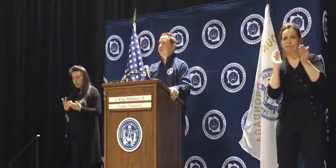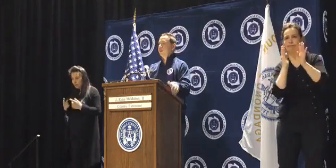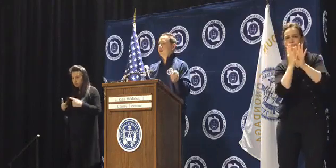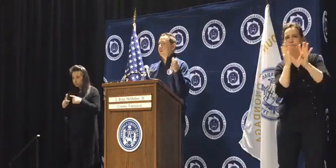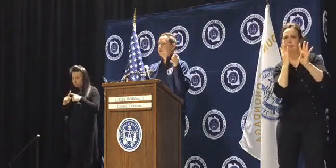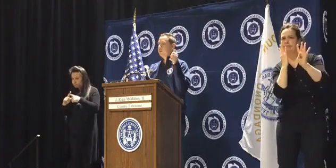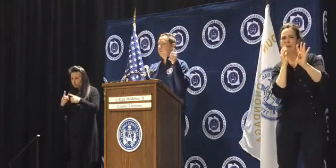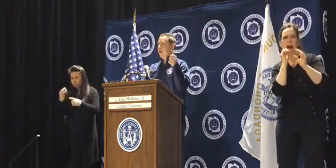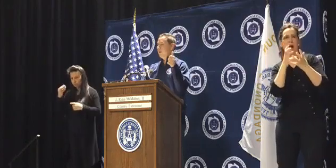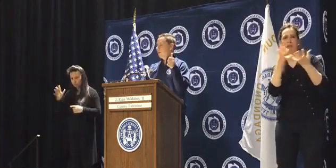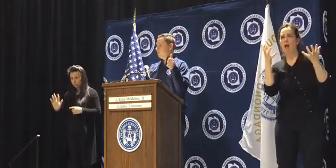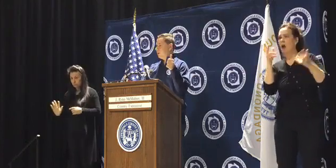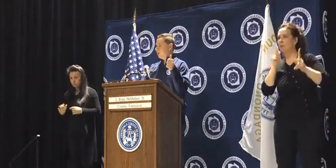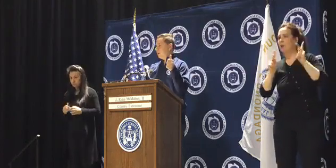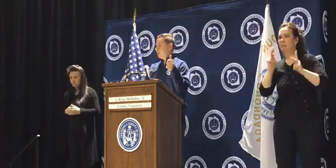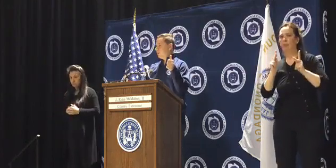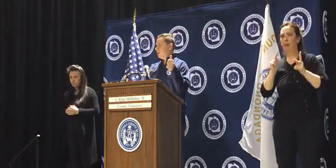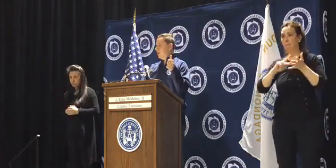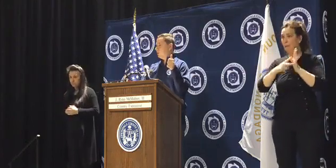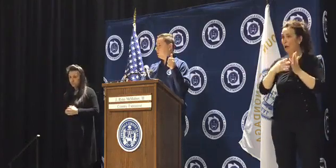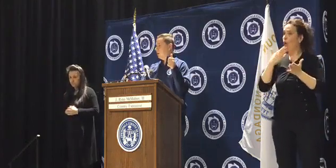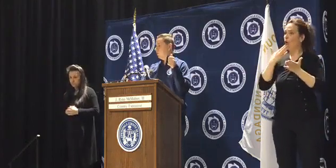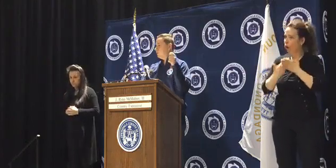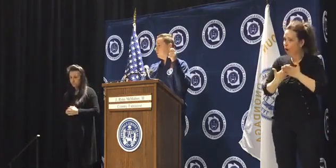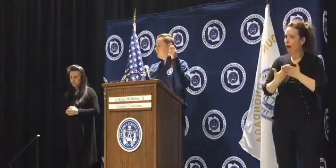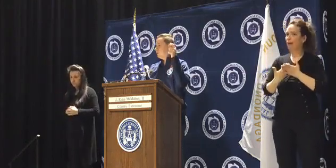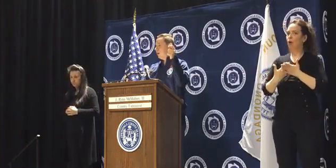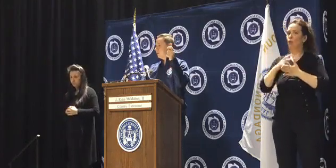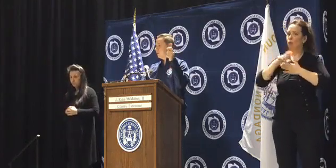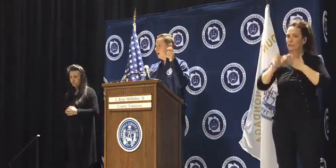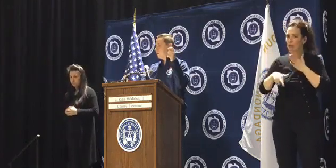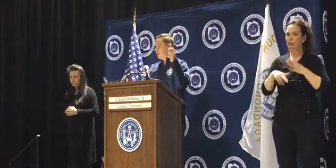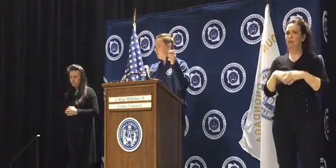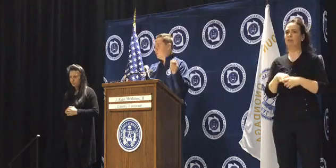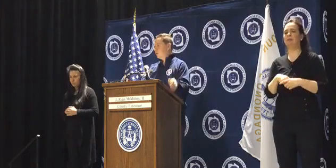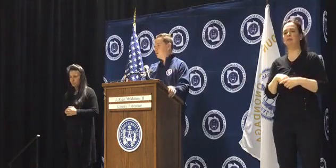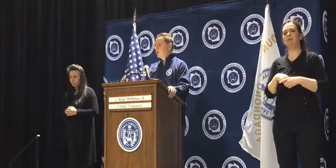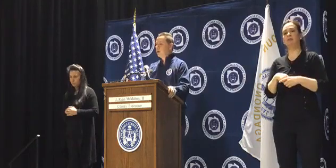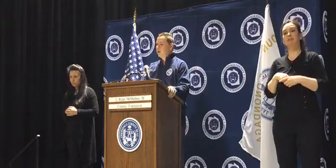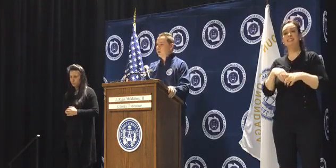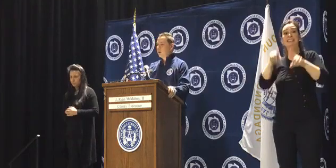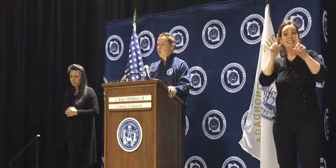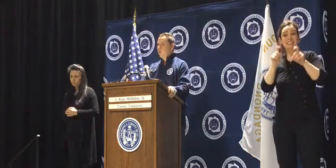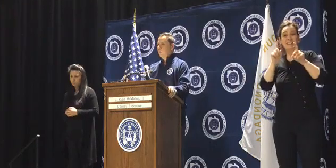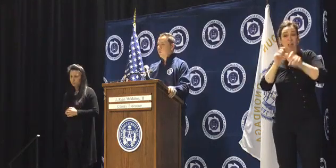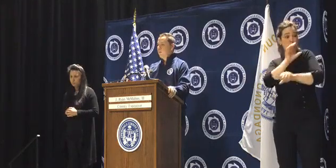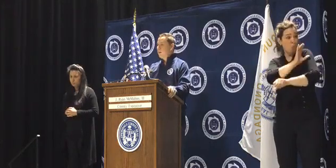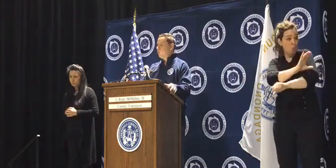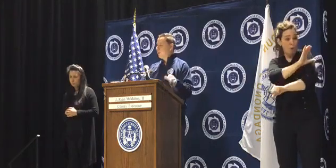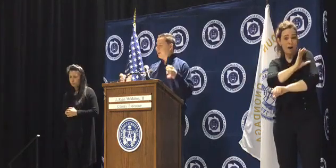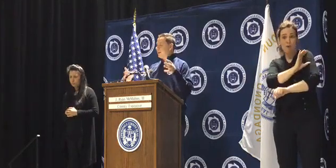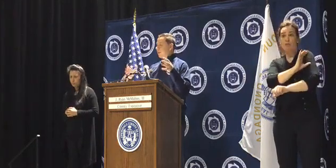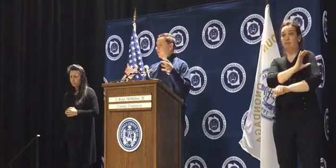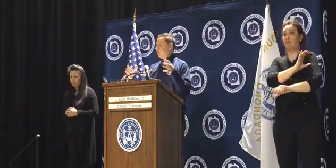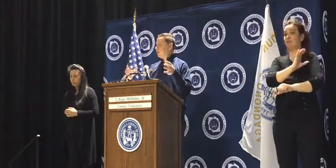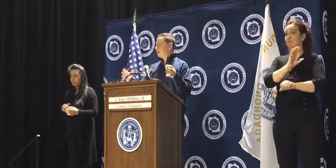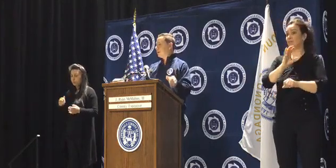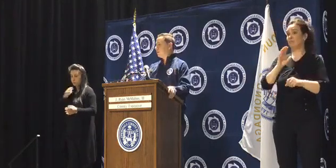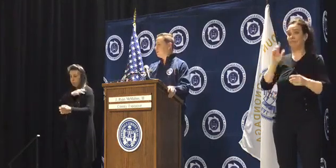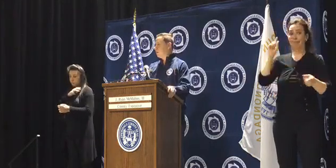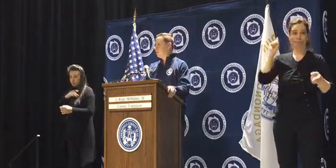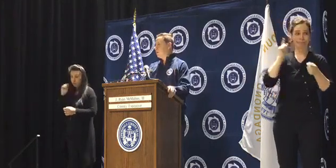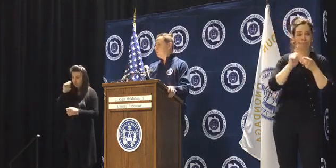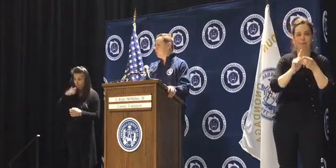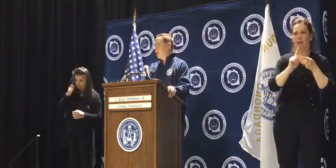We've seen the demand at Upstate's testing down a little bit. We've seen the demands at Crouse down a little bit. So maybe we're getting to everybody who's